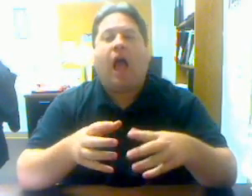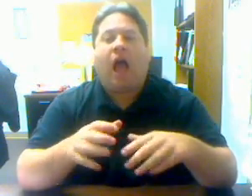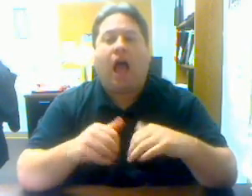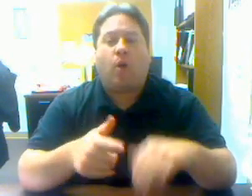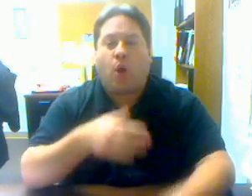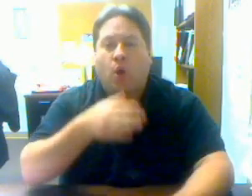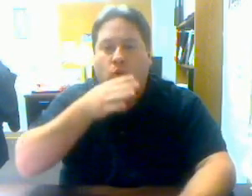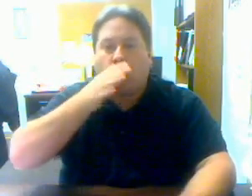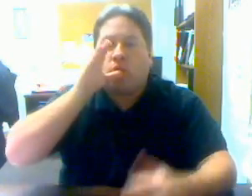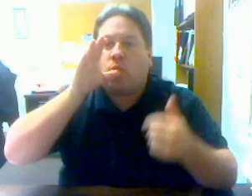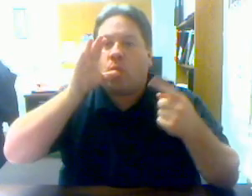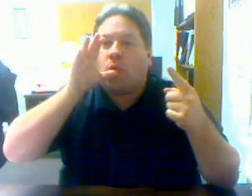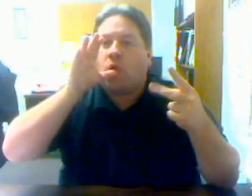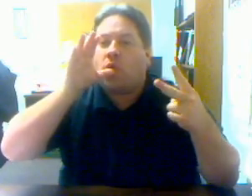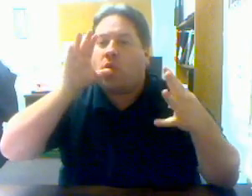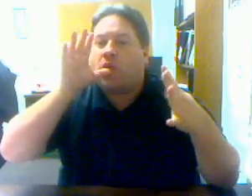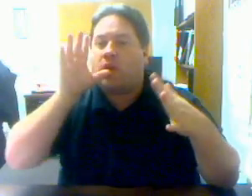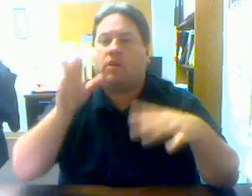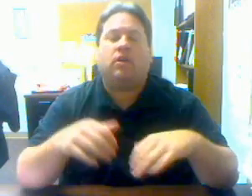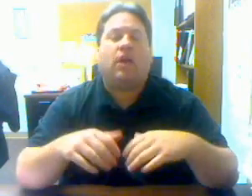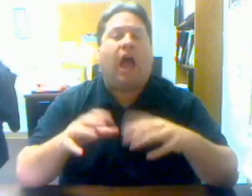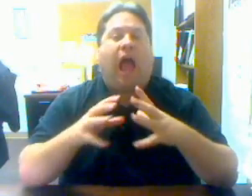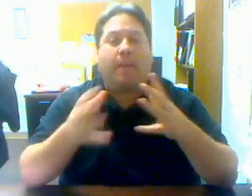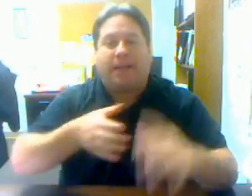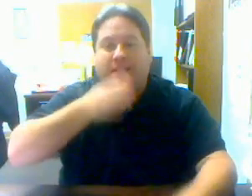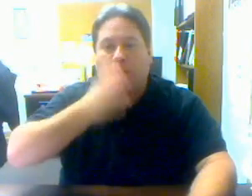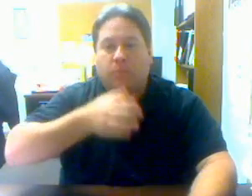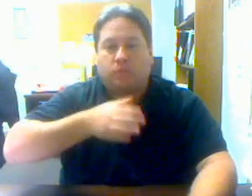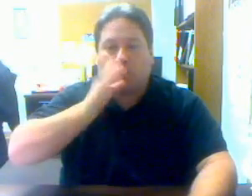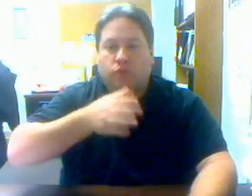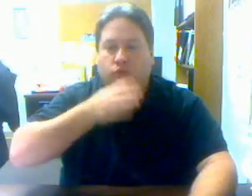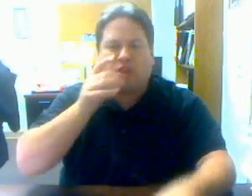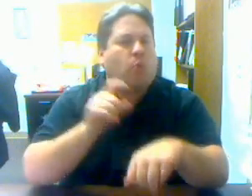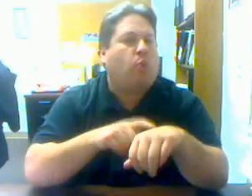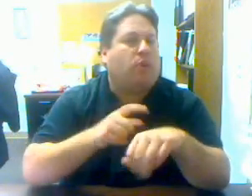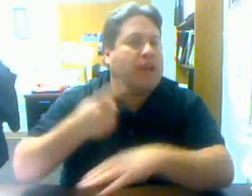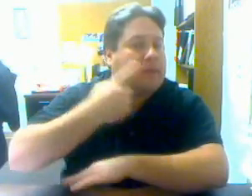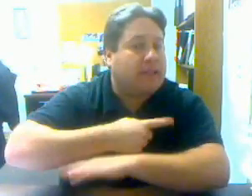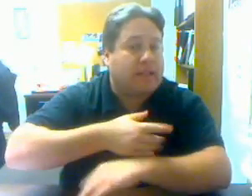Okay, that type of thing. What time did they drink the coffee? We need to really get some information.